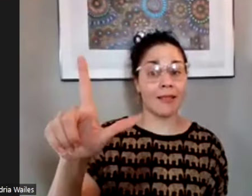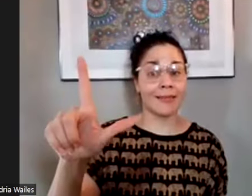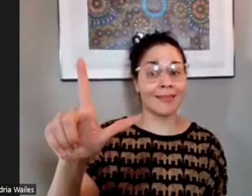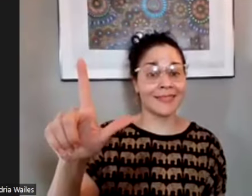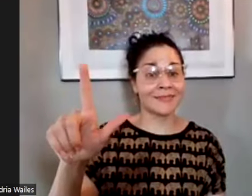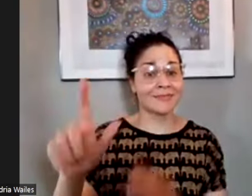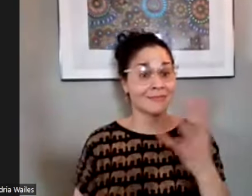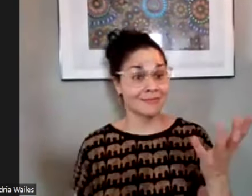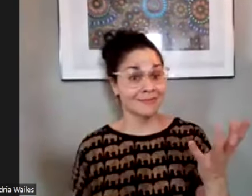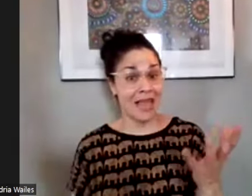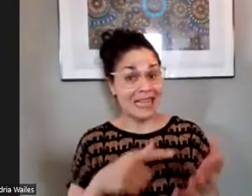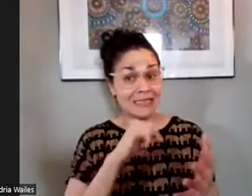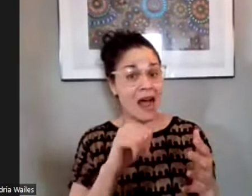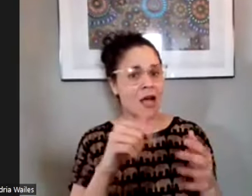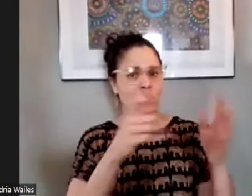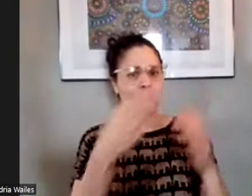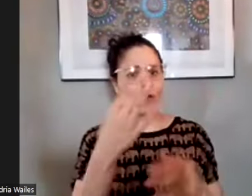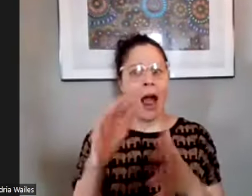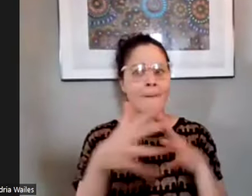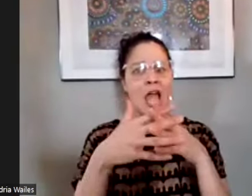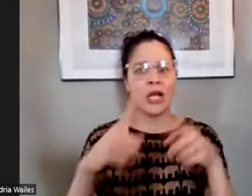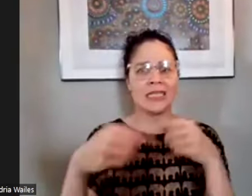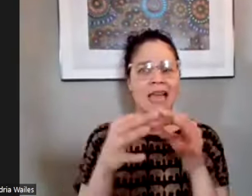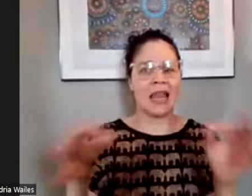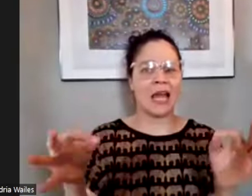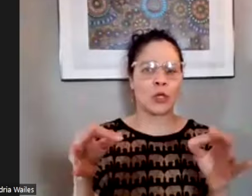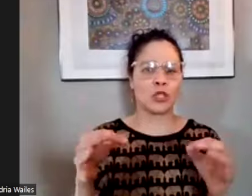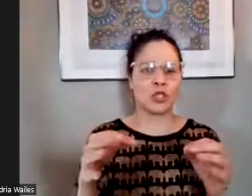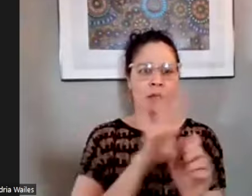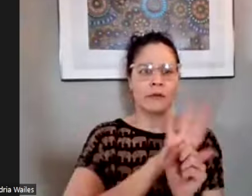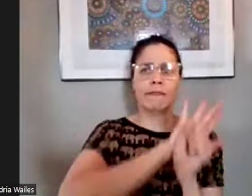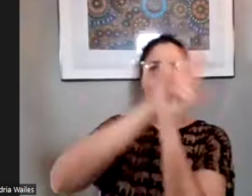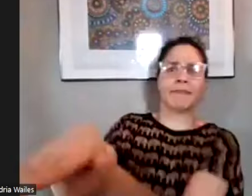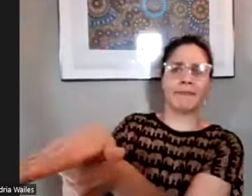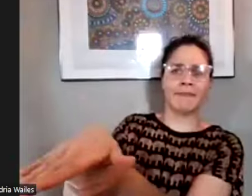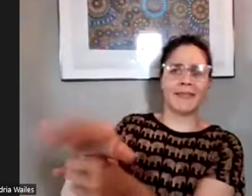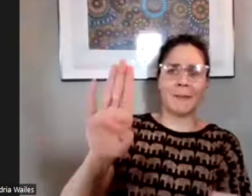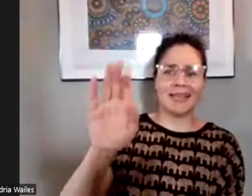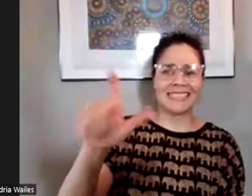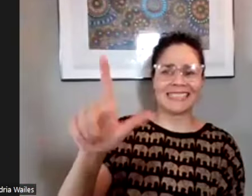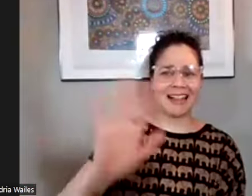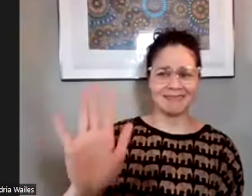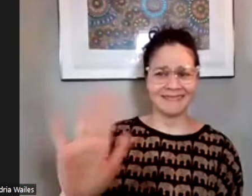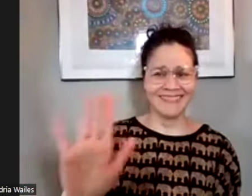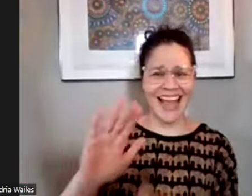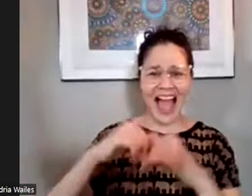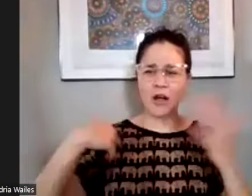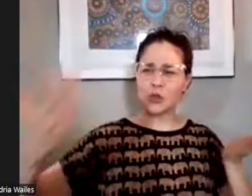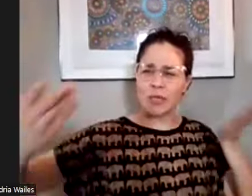if we want to honor BSL, right? It wouldn't want it to have too much